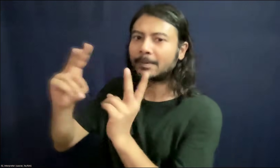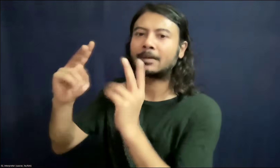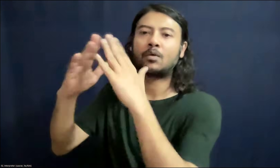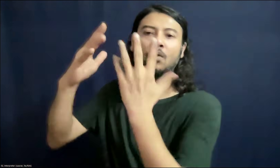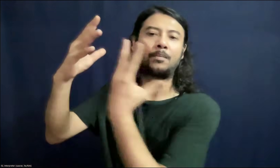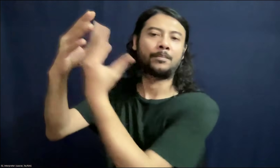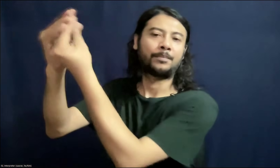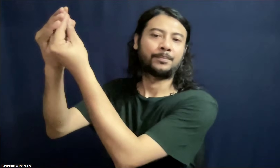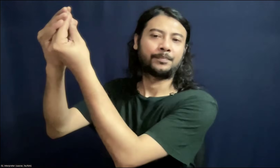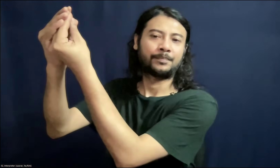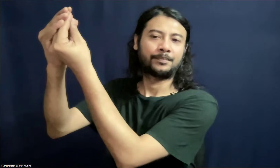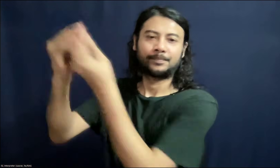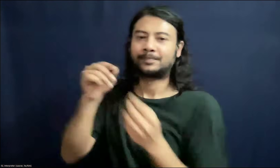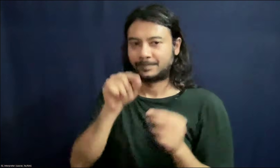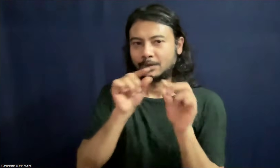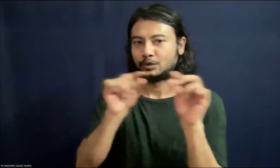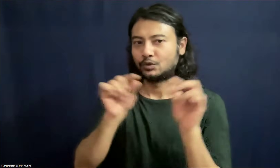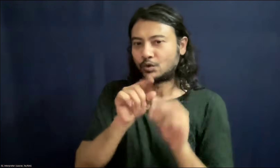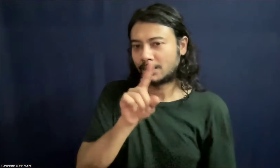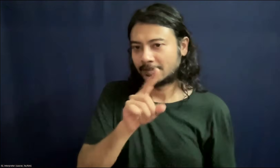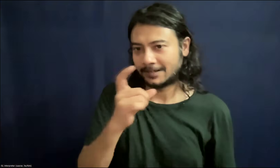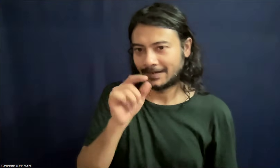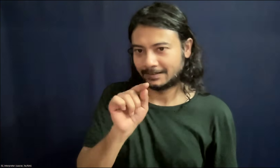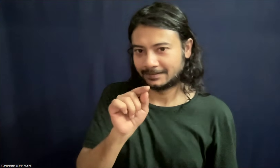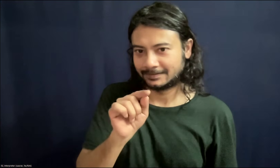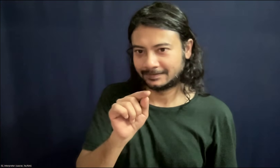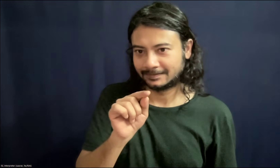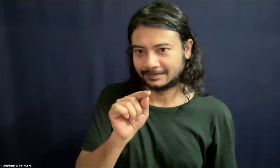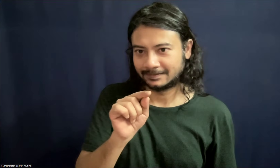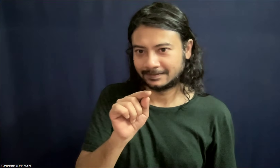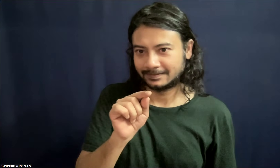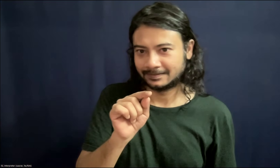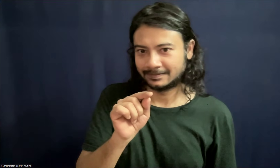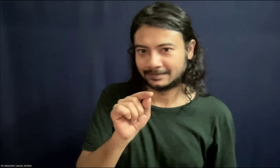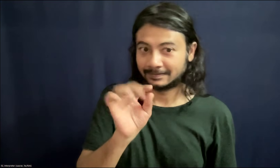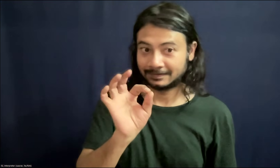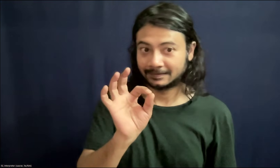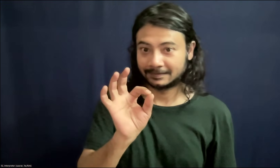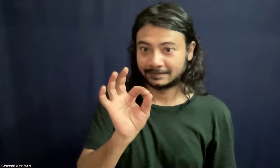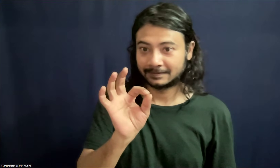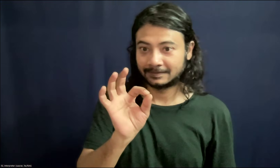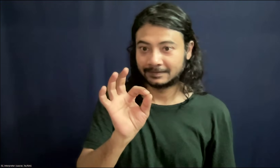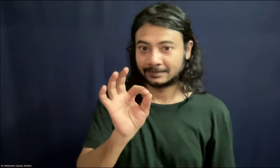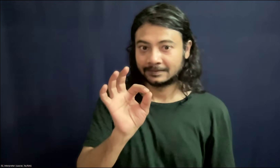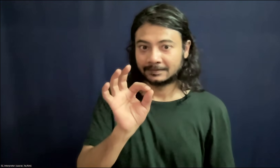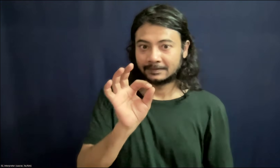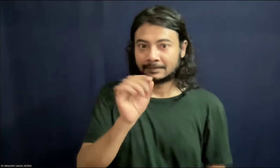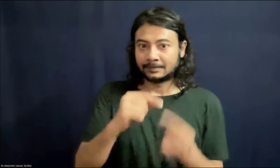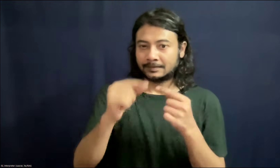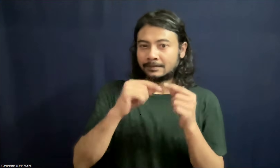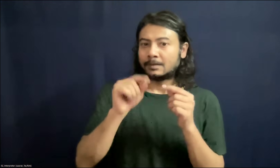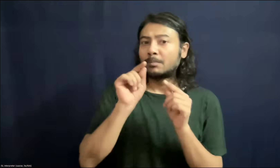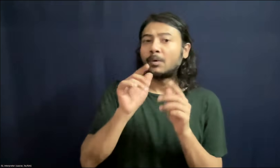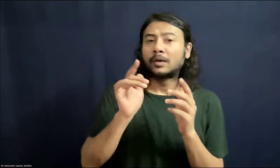So this was our verse 17. So I hope it is clear that how Krishna is present even in the lowest of